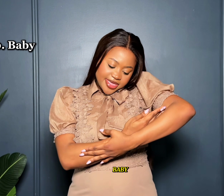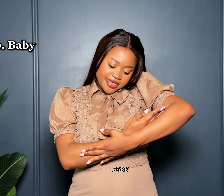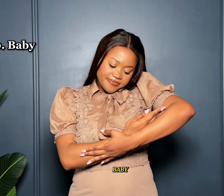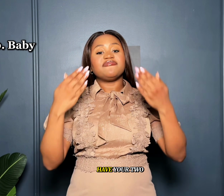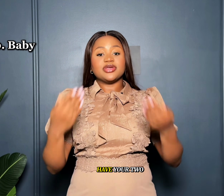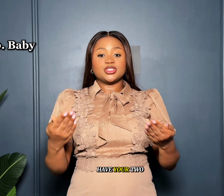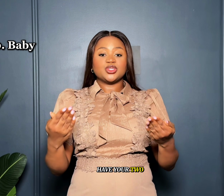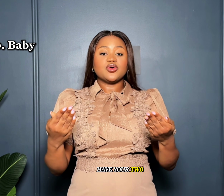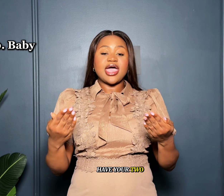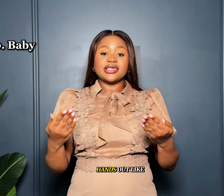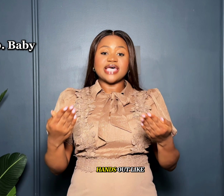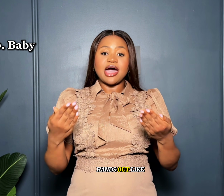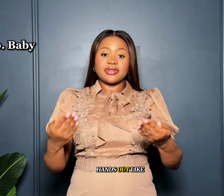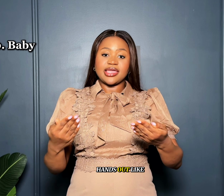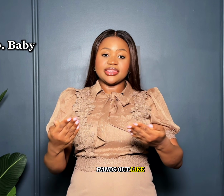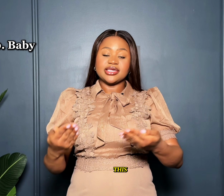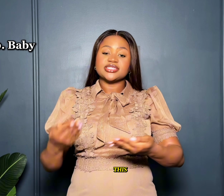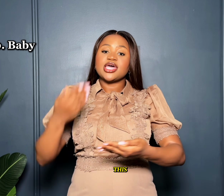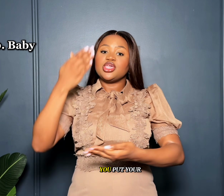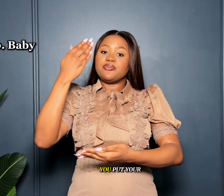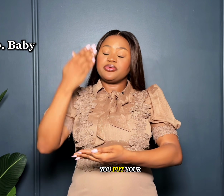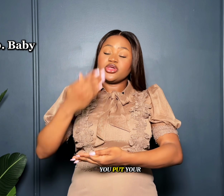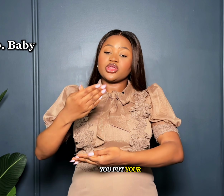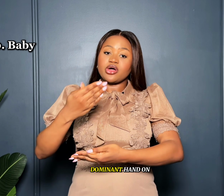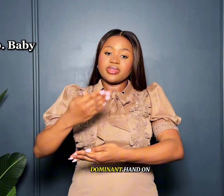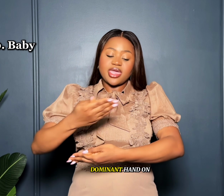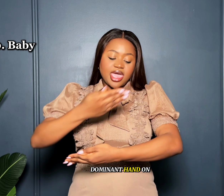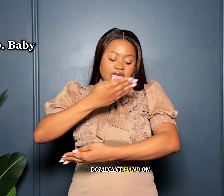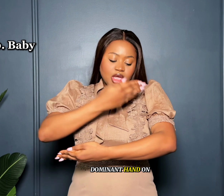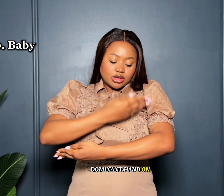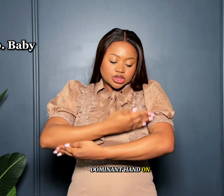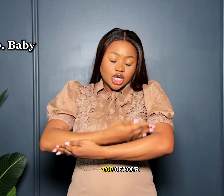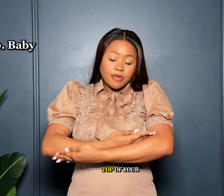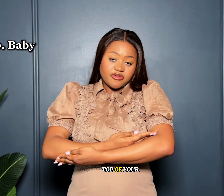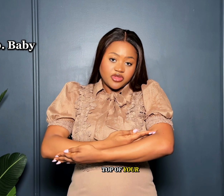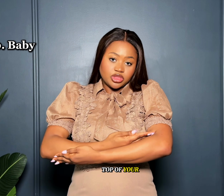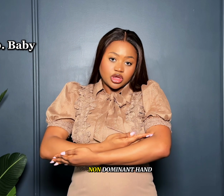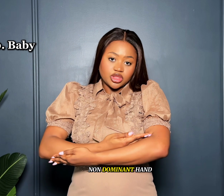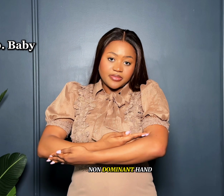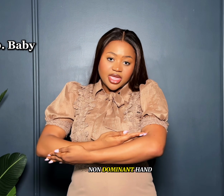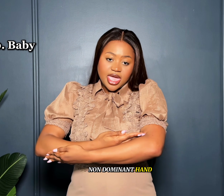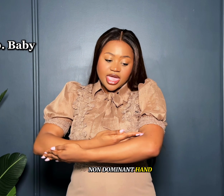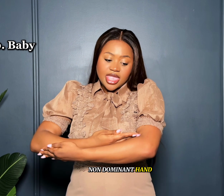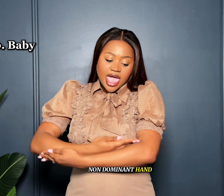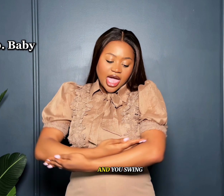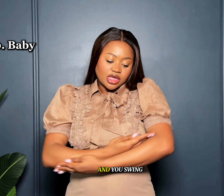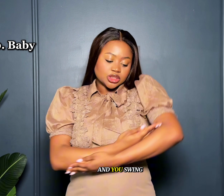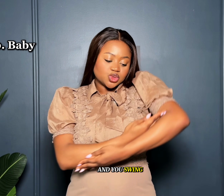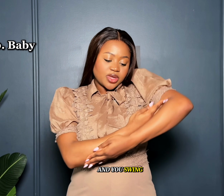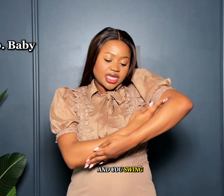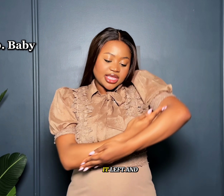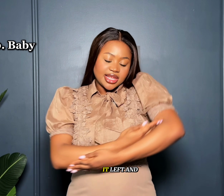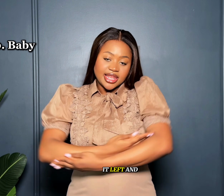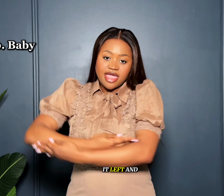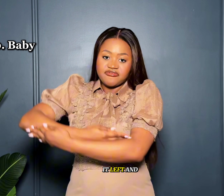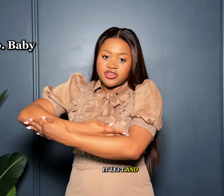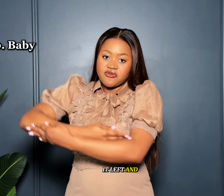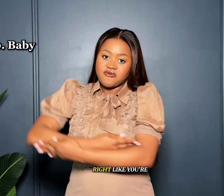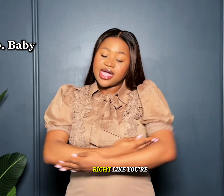Baby. Have your 2 hands out like this. You put your dominant hand on top of your non-dominant hand, and you swing it left and right